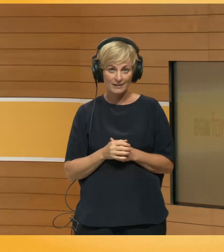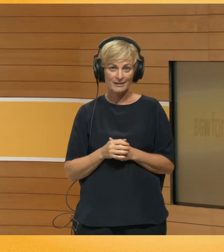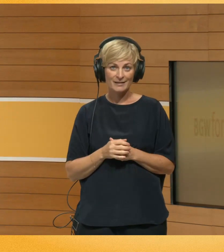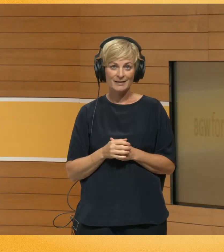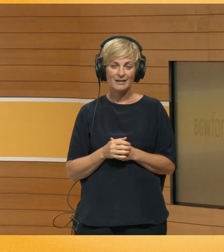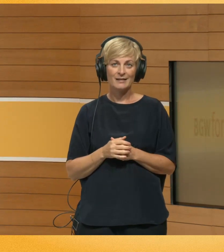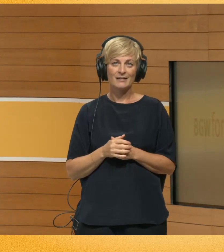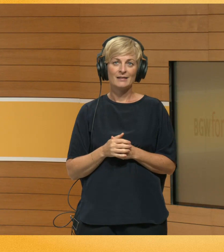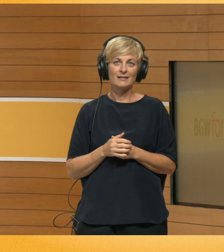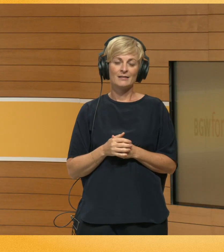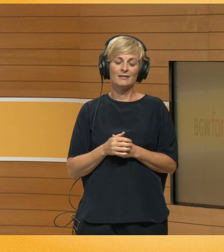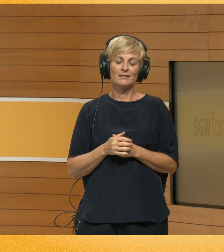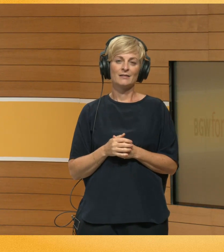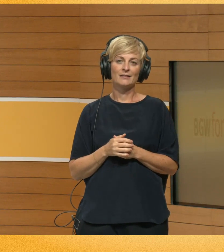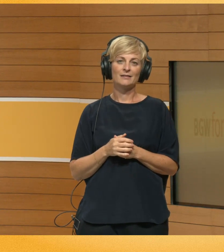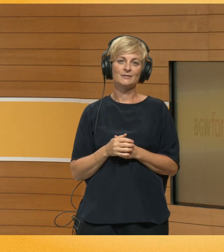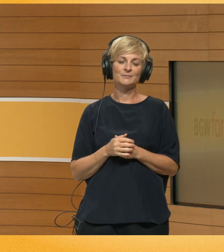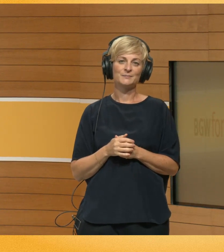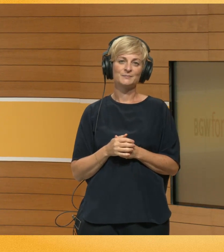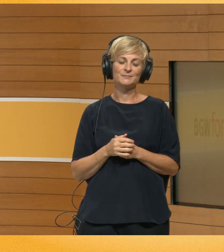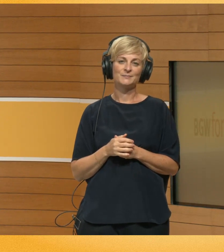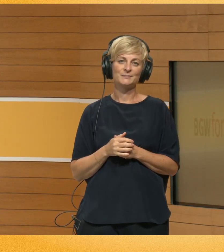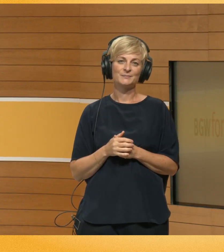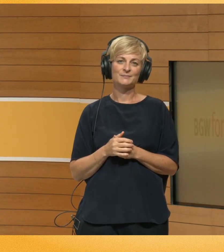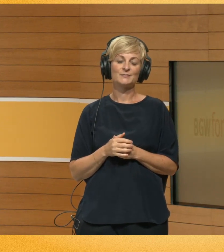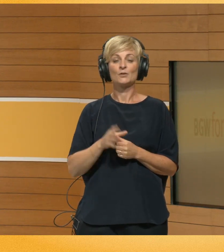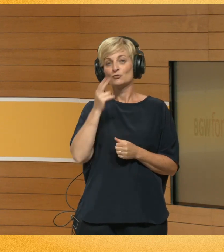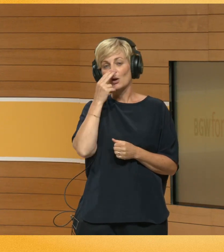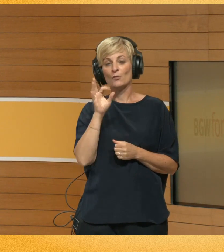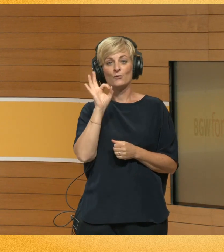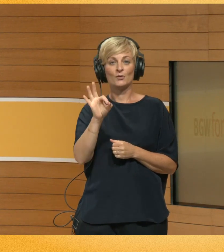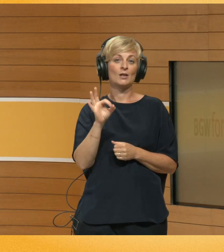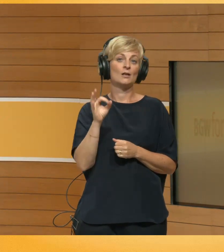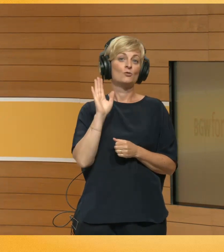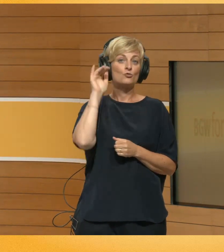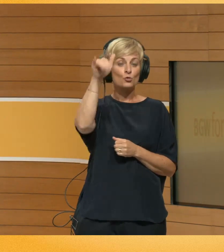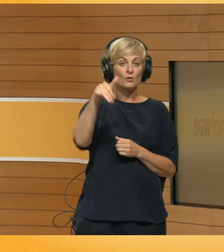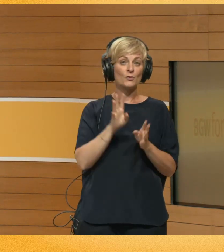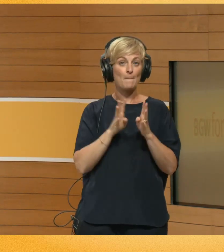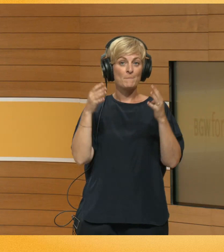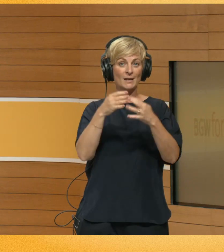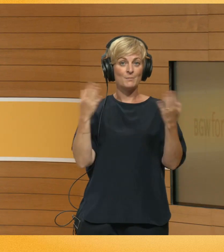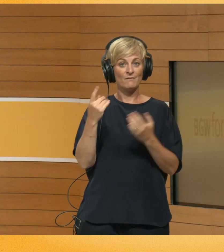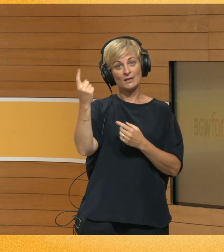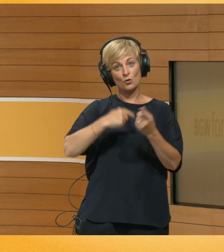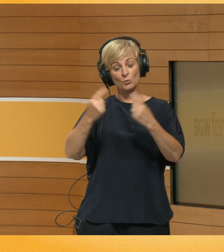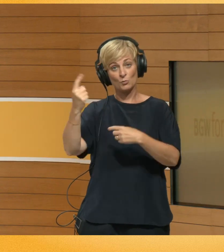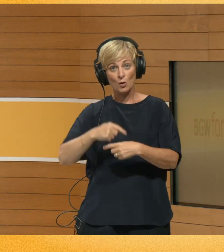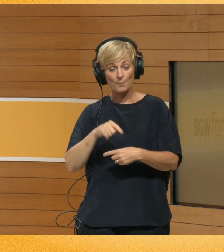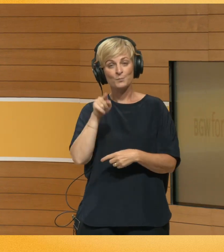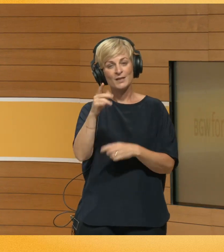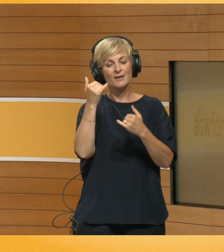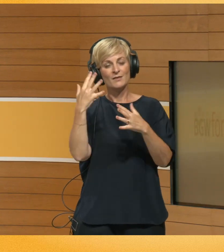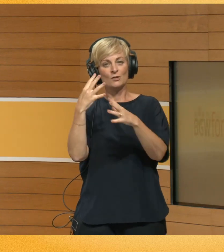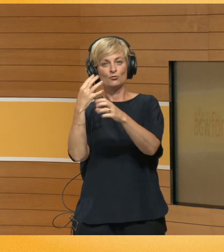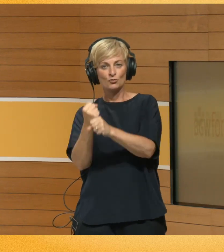of our staff and well-being, what is the impact and where are we actually at this current position in time?